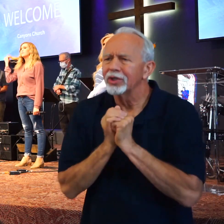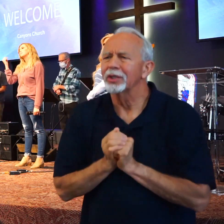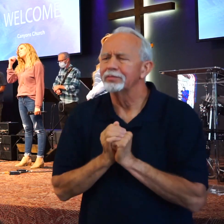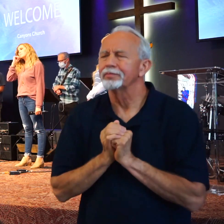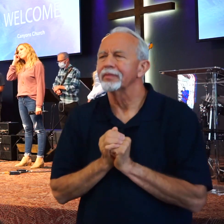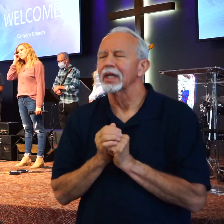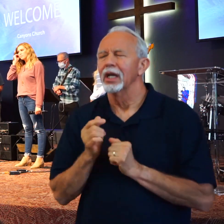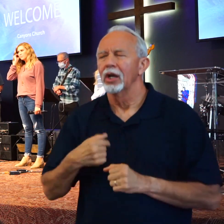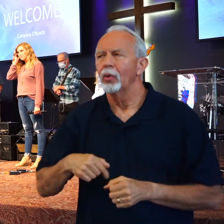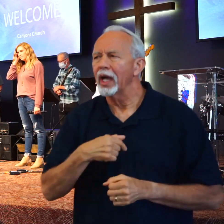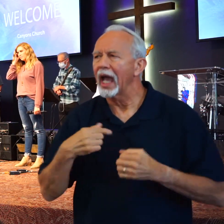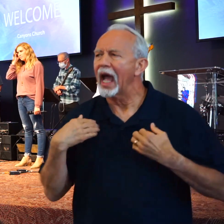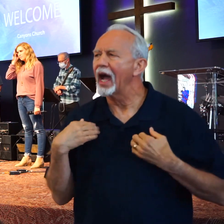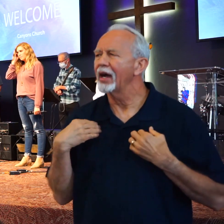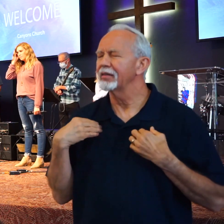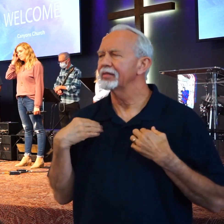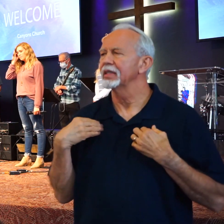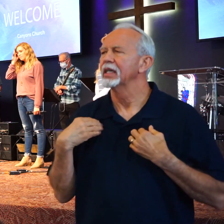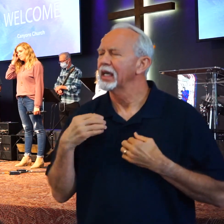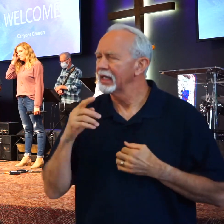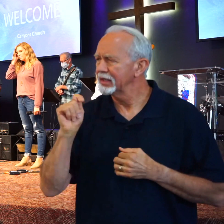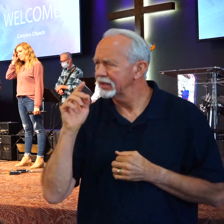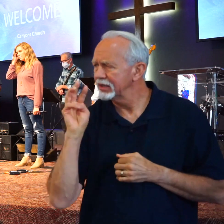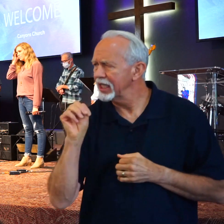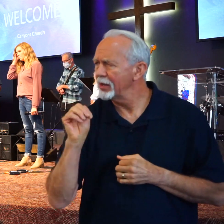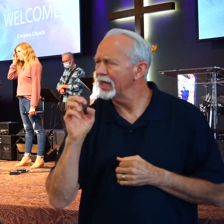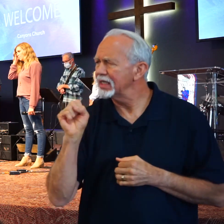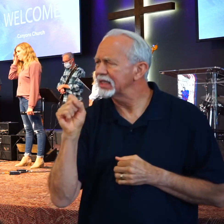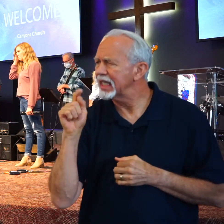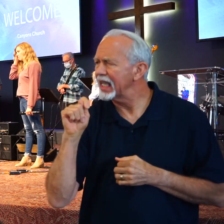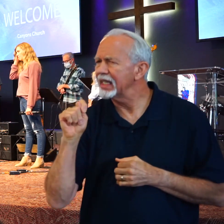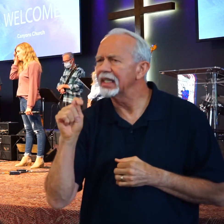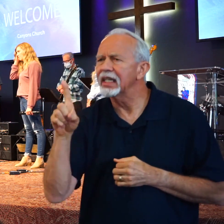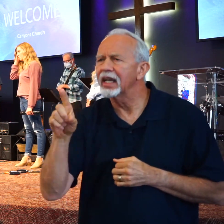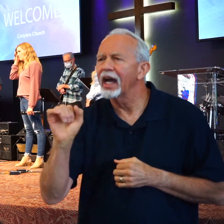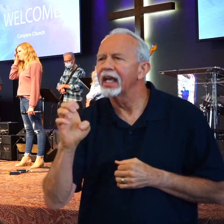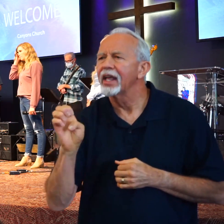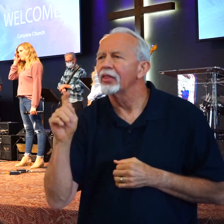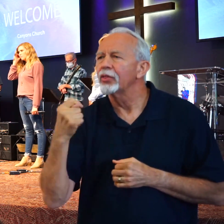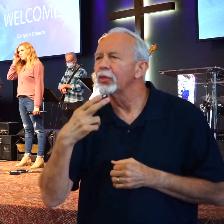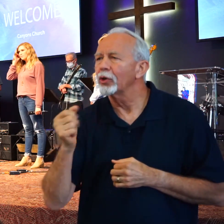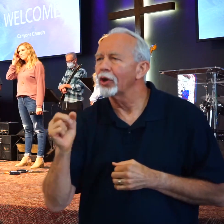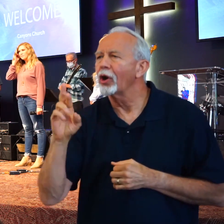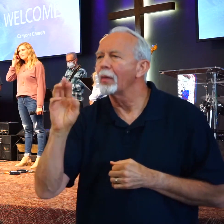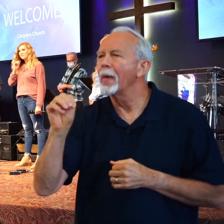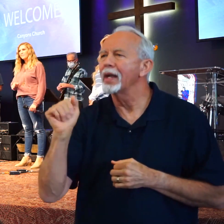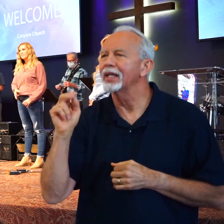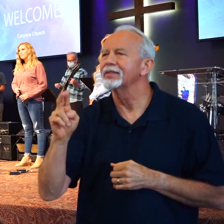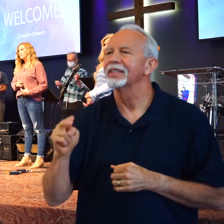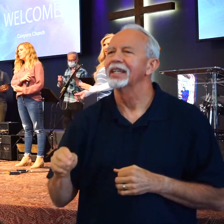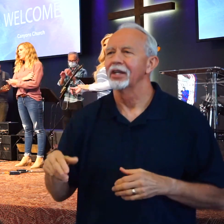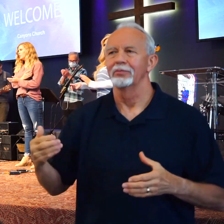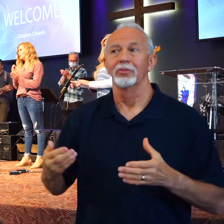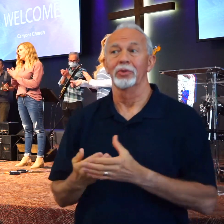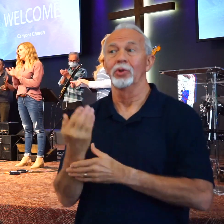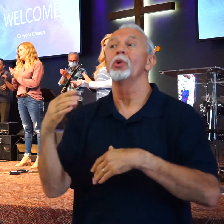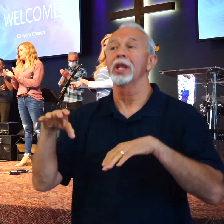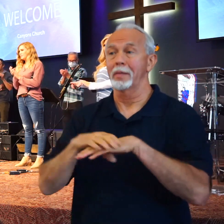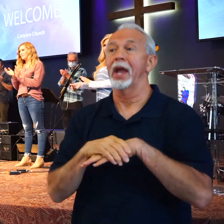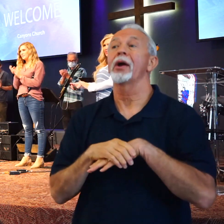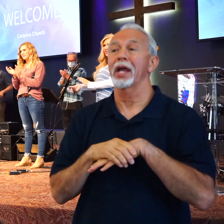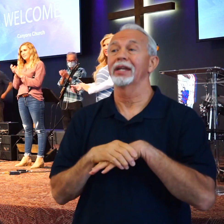We have Tim and Sadie Thurman here this morning. Let's congratulate them on being newlyweds.